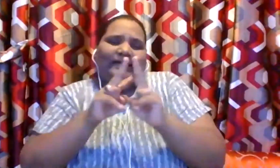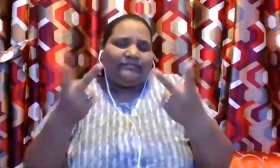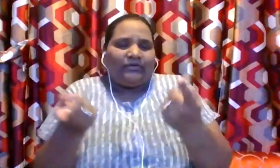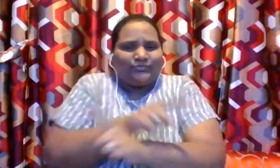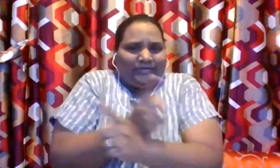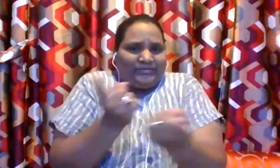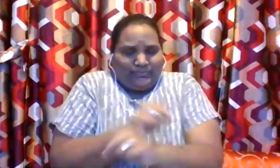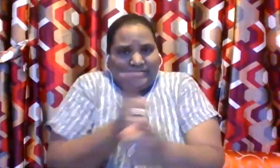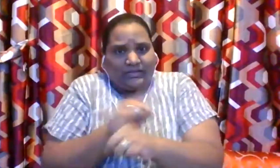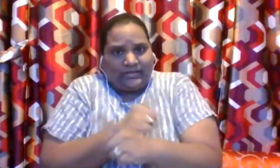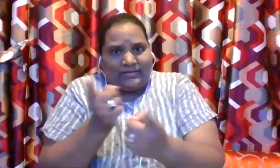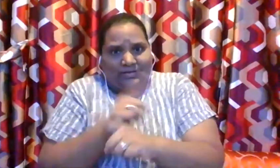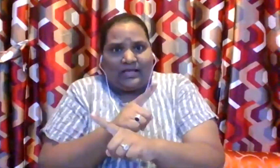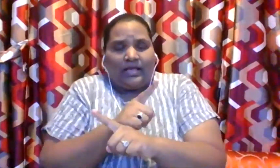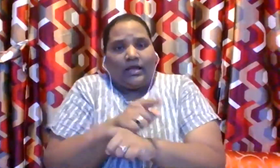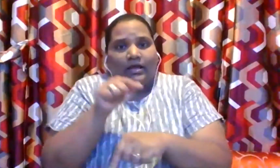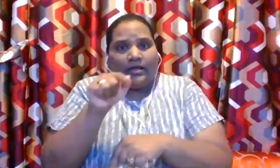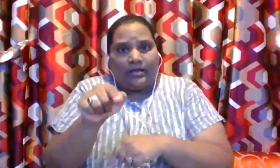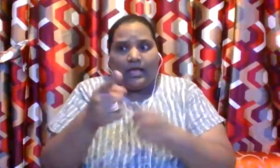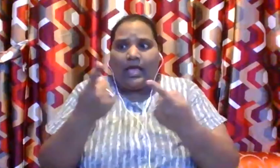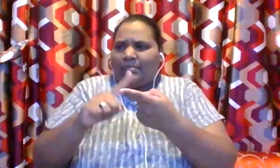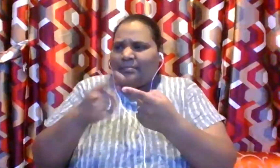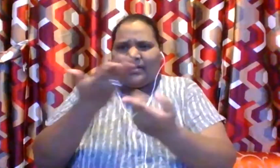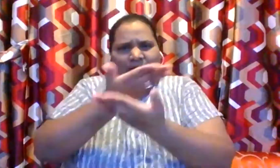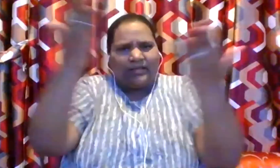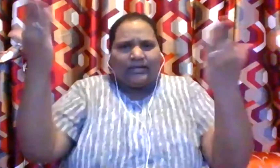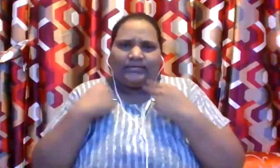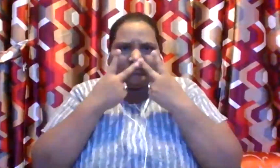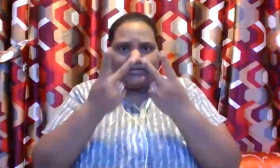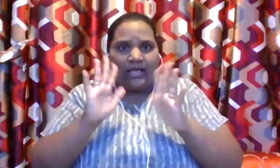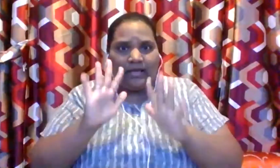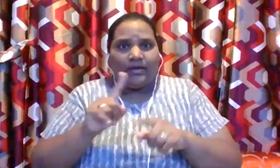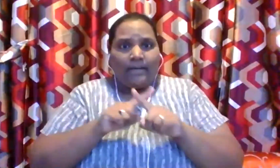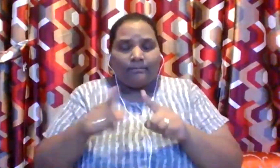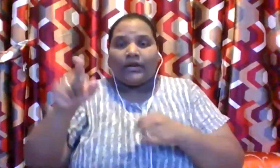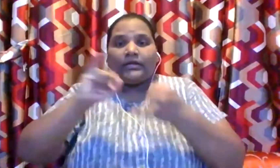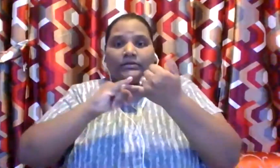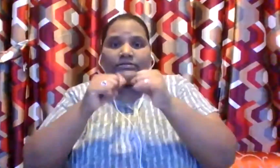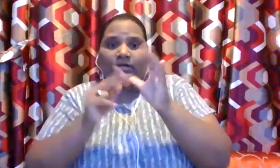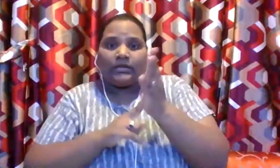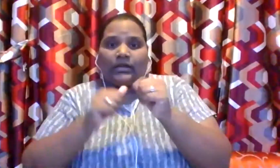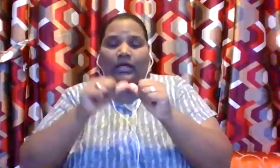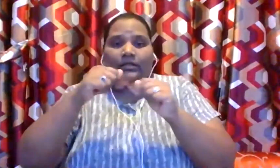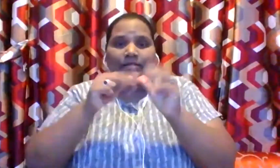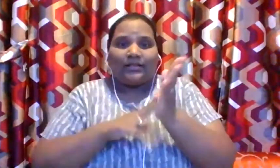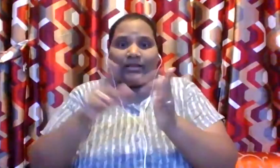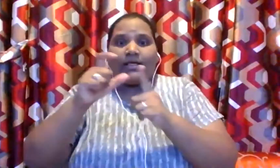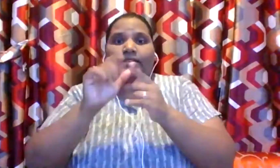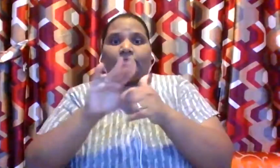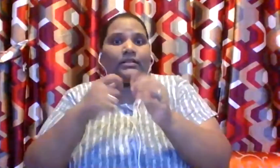many conversions keep happening. But Sanatan Dharma has nothing to do with this Hindu, Christian, Muslim,